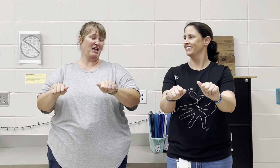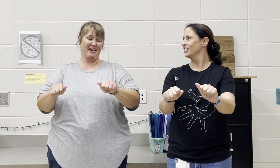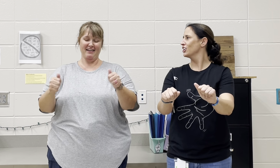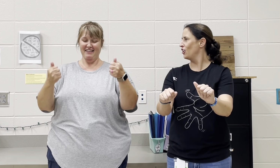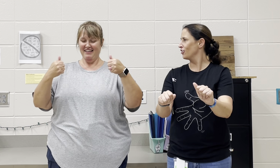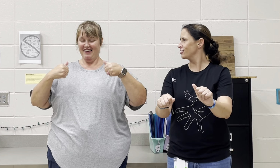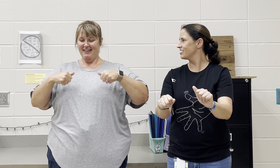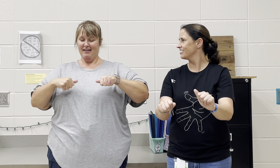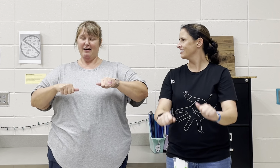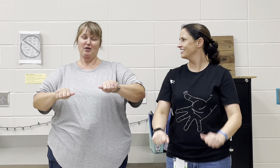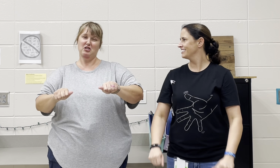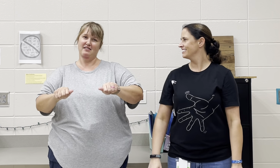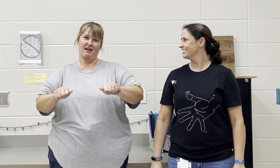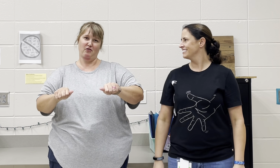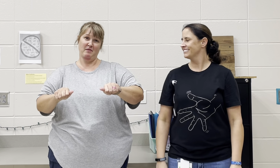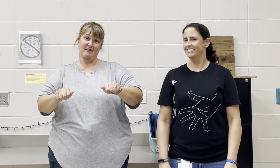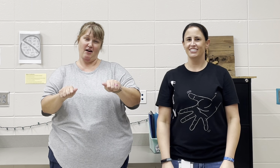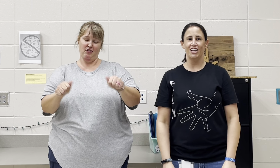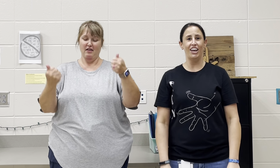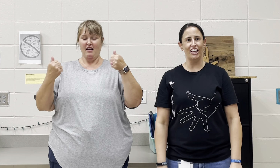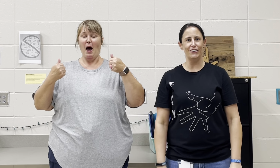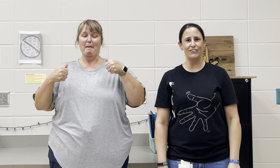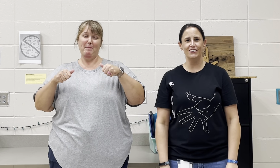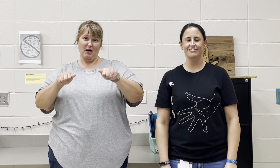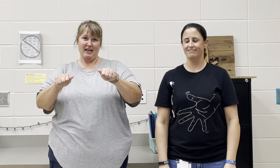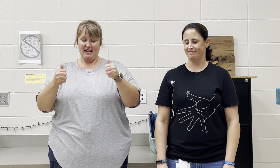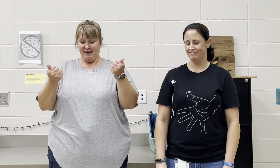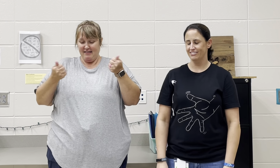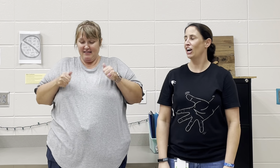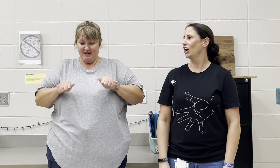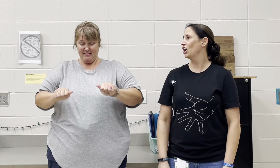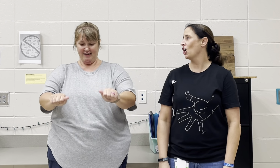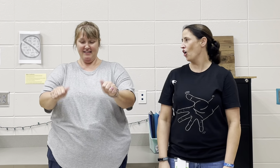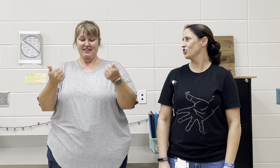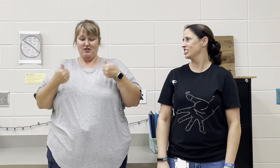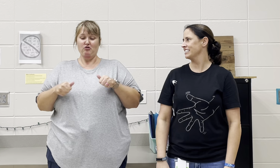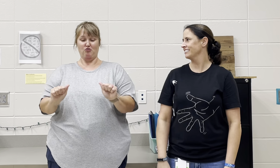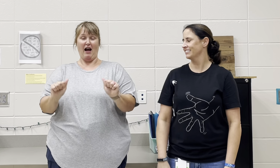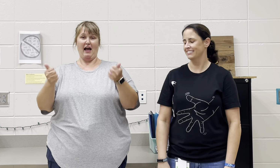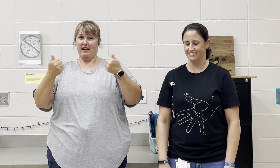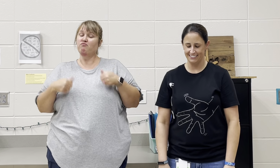buggy. Cart. Oh, she's not from the South. No. A buggy. So try.